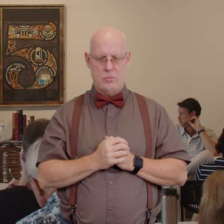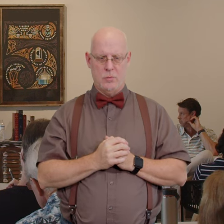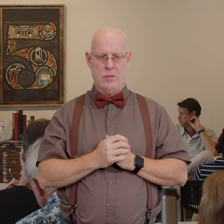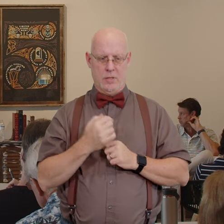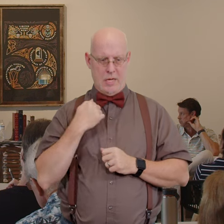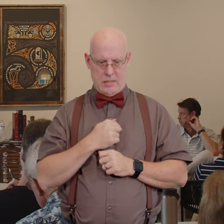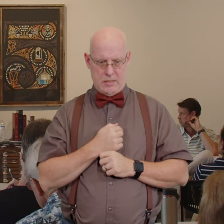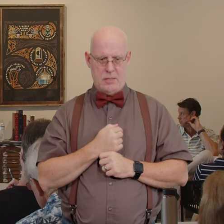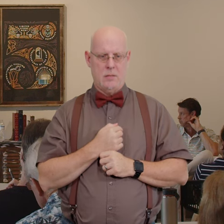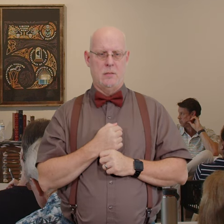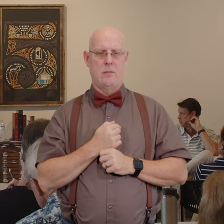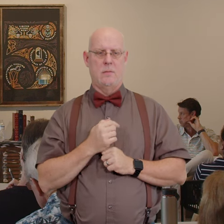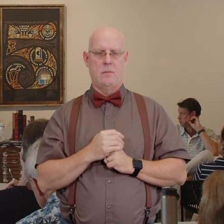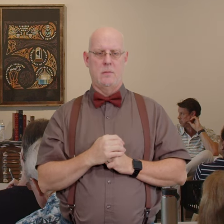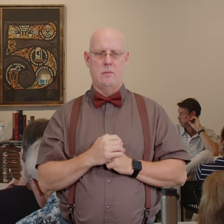Here we are,